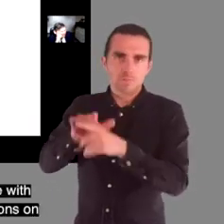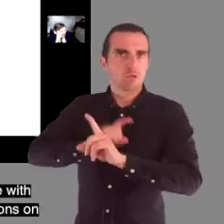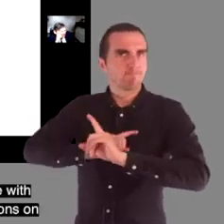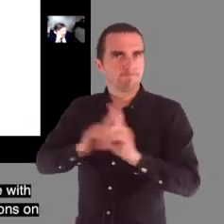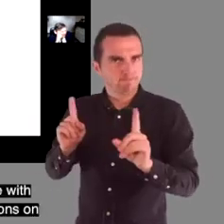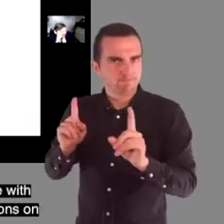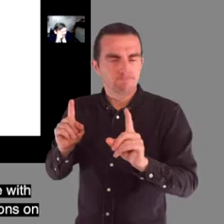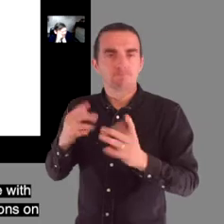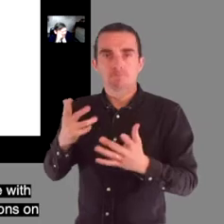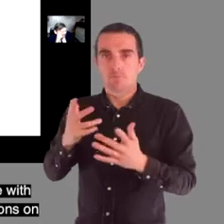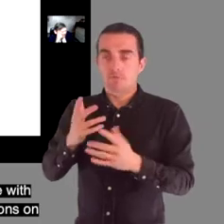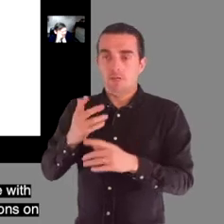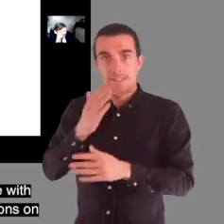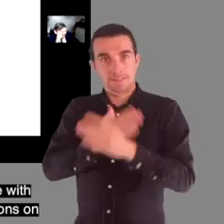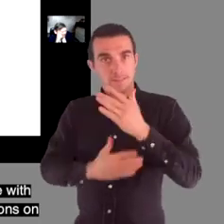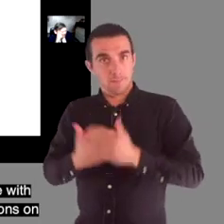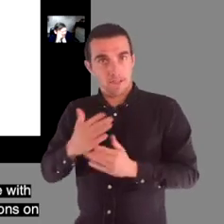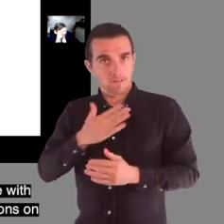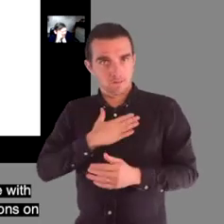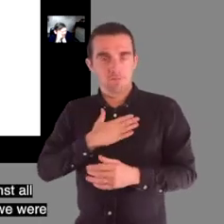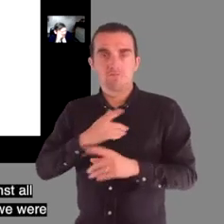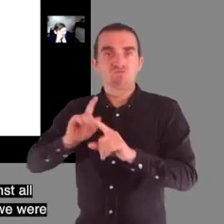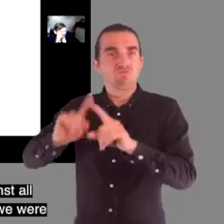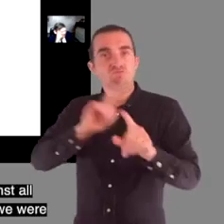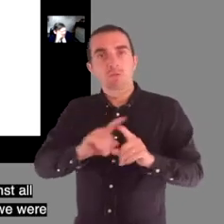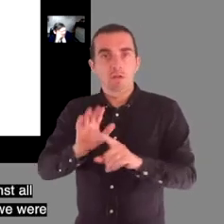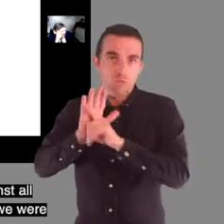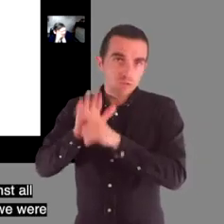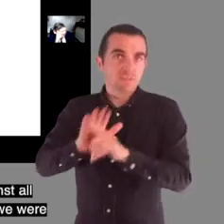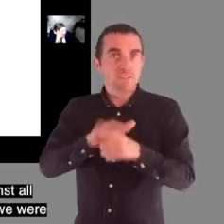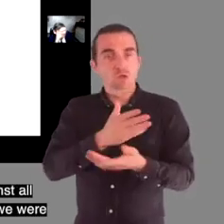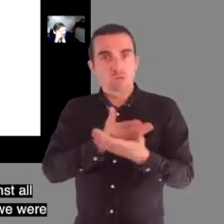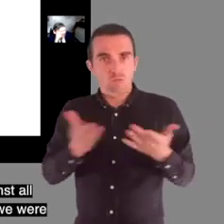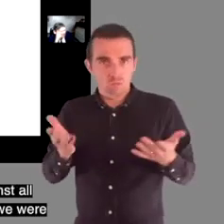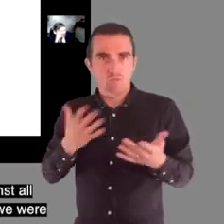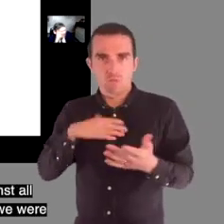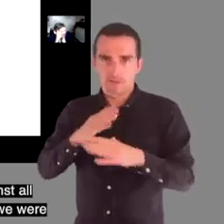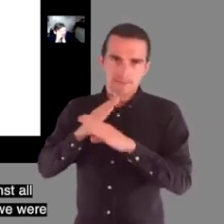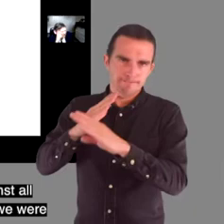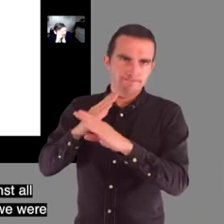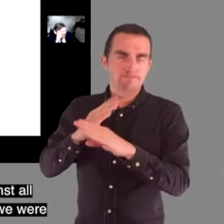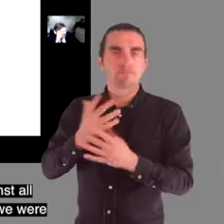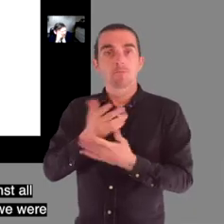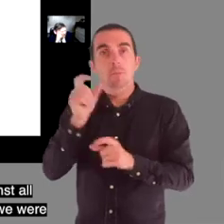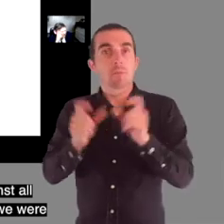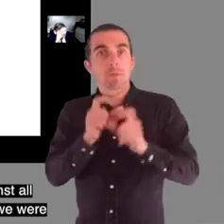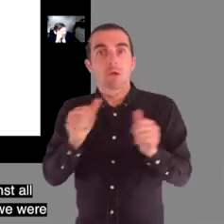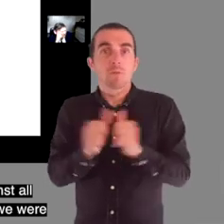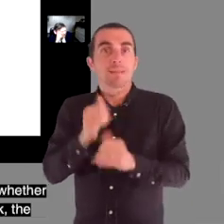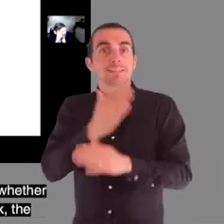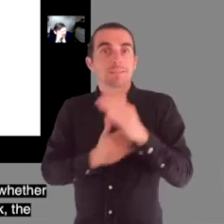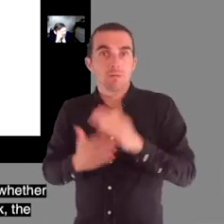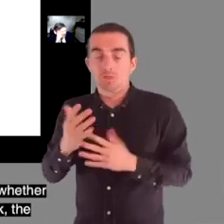disability against discriminations on the ground of disability, against all forms of discrimination. Because we